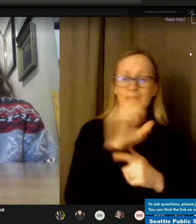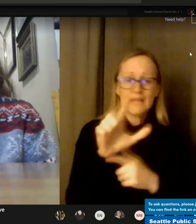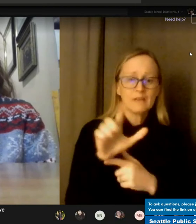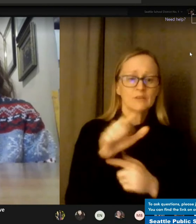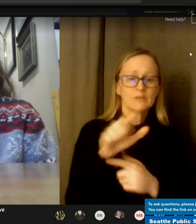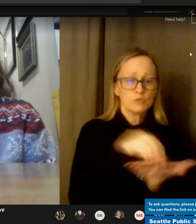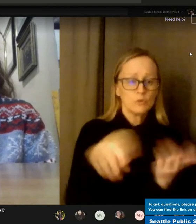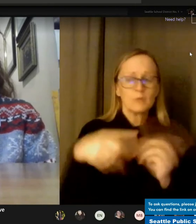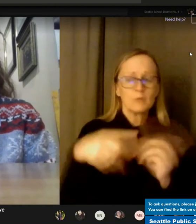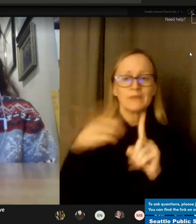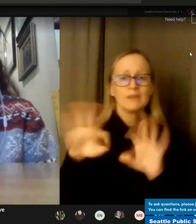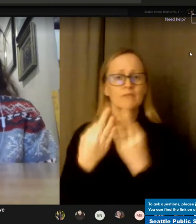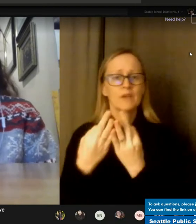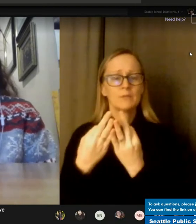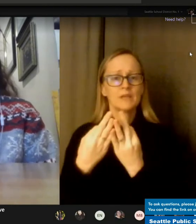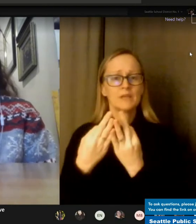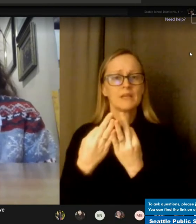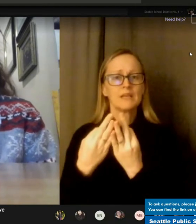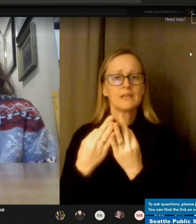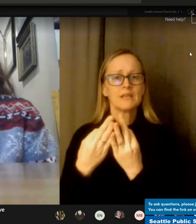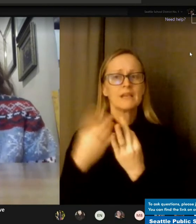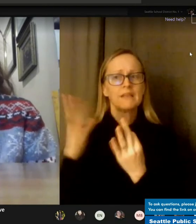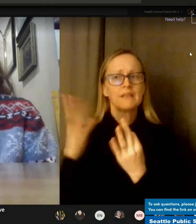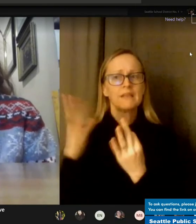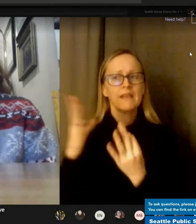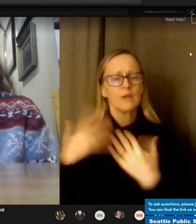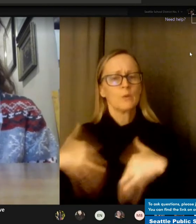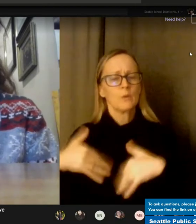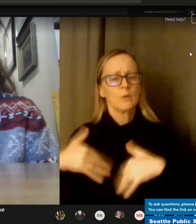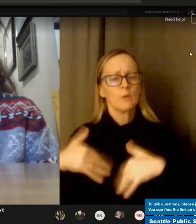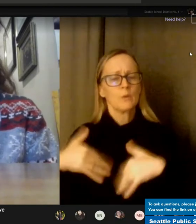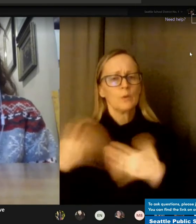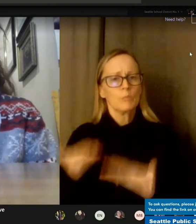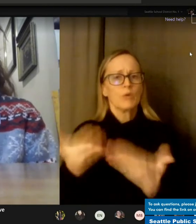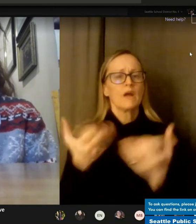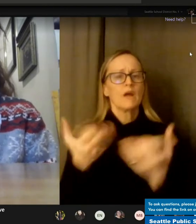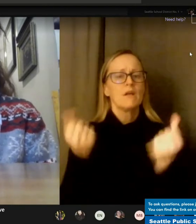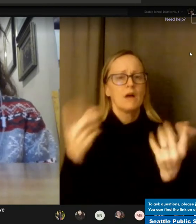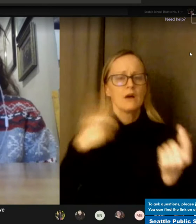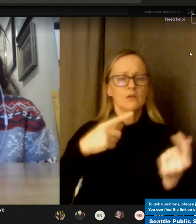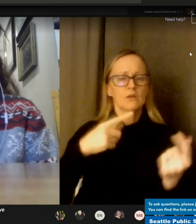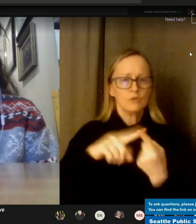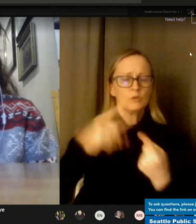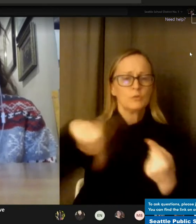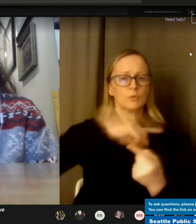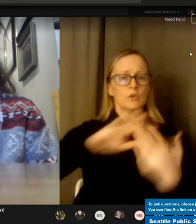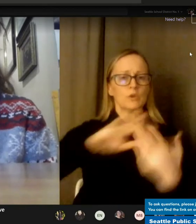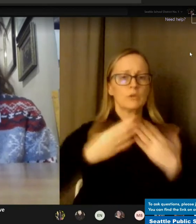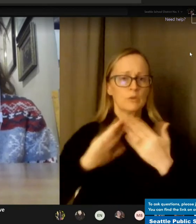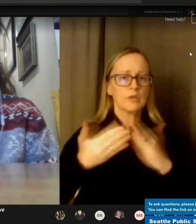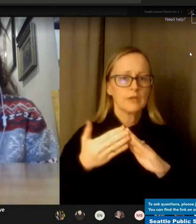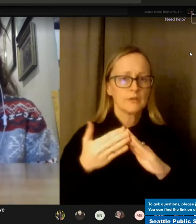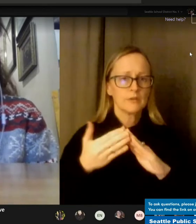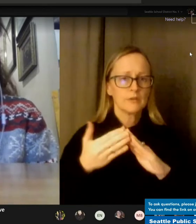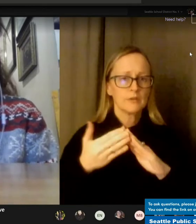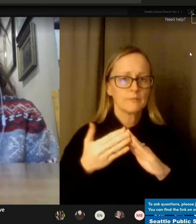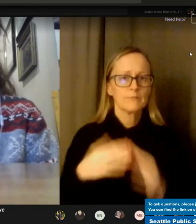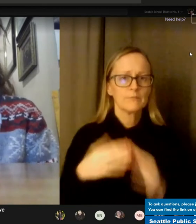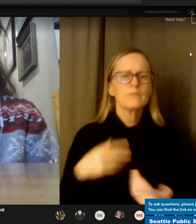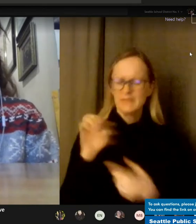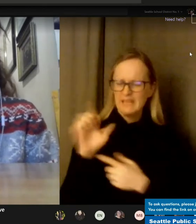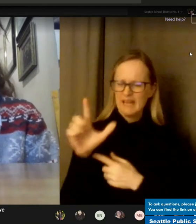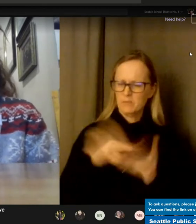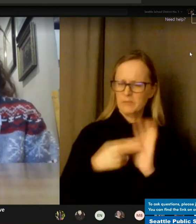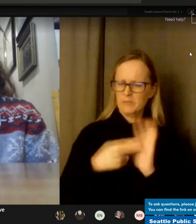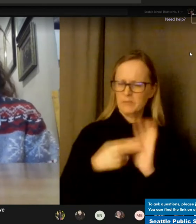bring. So who are these EL students? Who are the English learners? ELs come to our schools with a range of